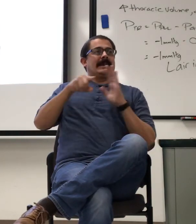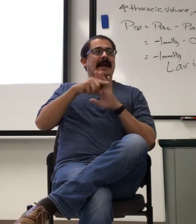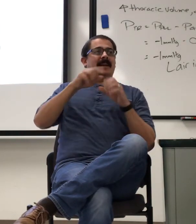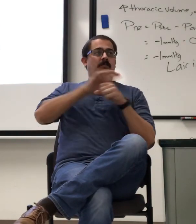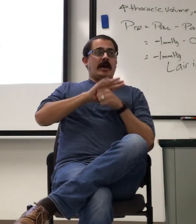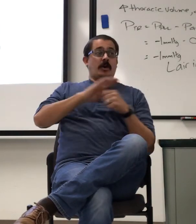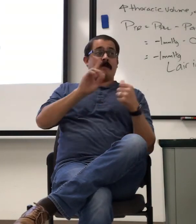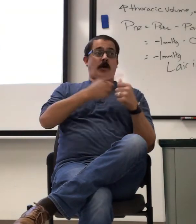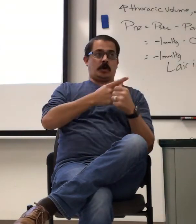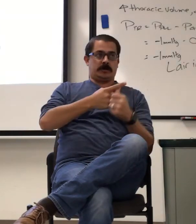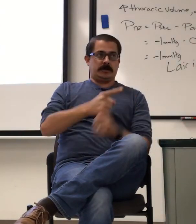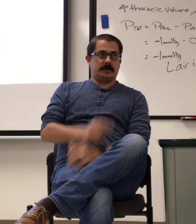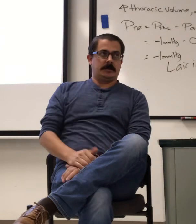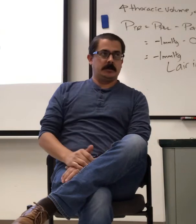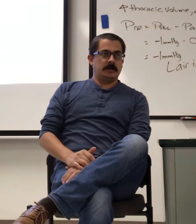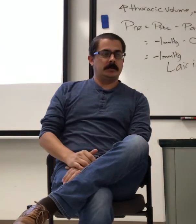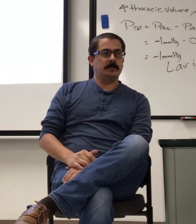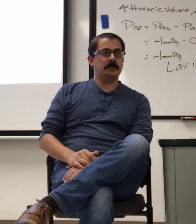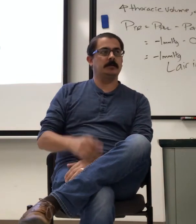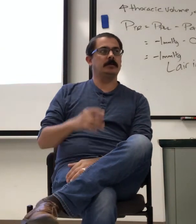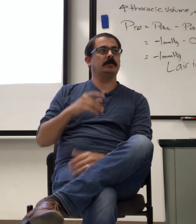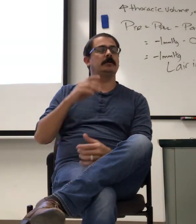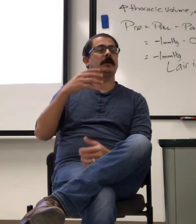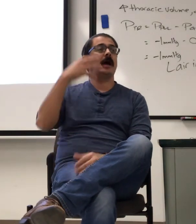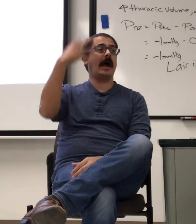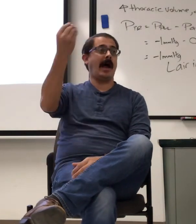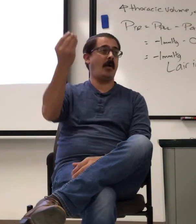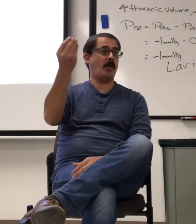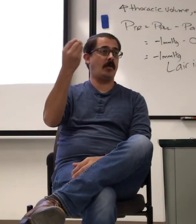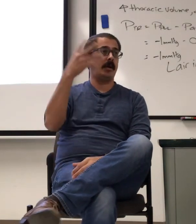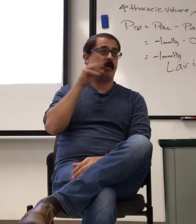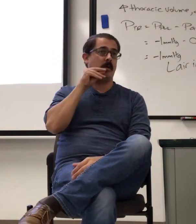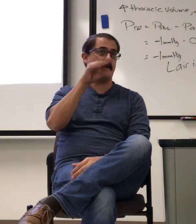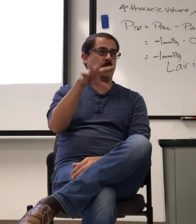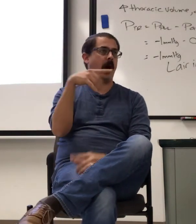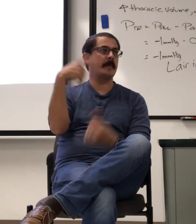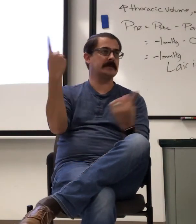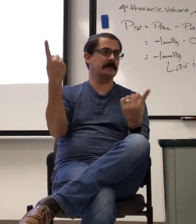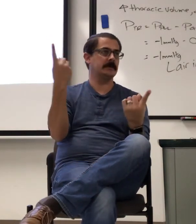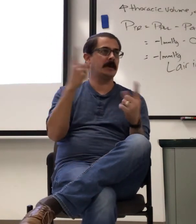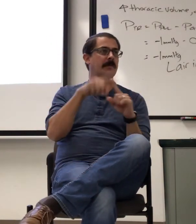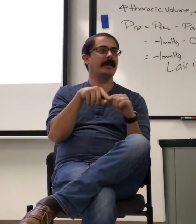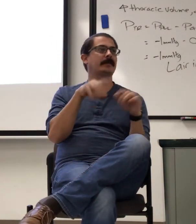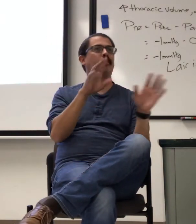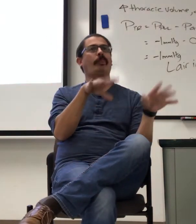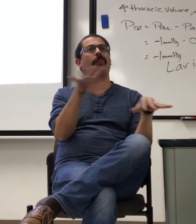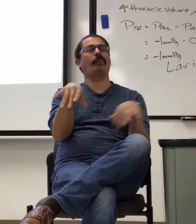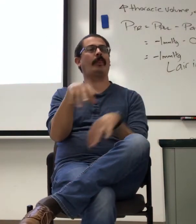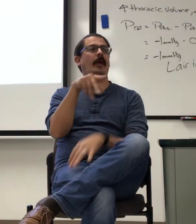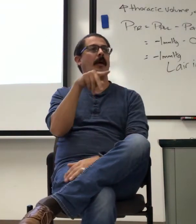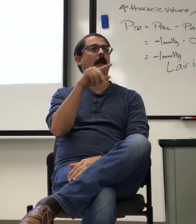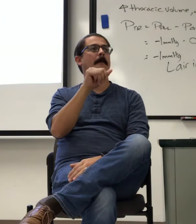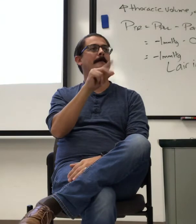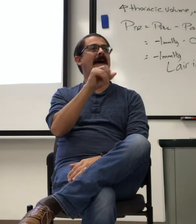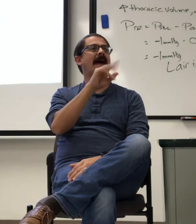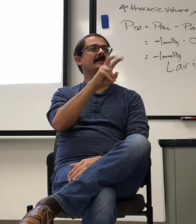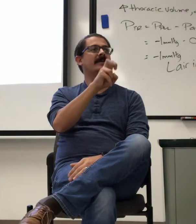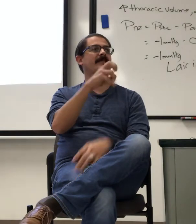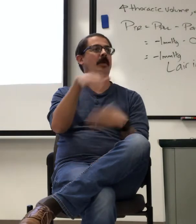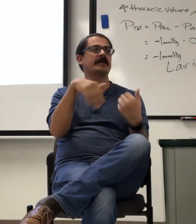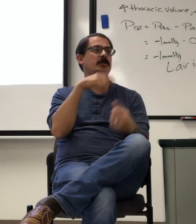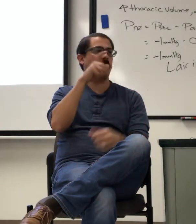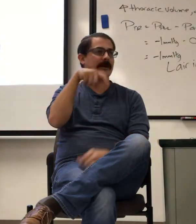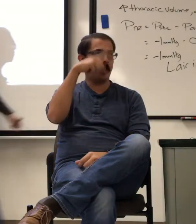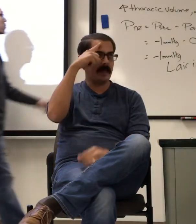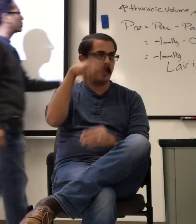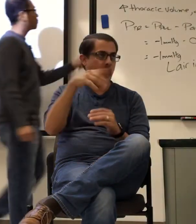first. Now, taking a breath out is simply the opposite, but it's a passive process. Normal quiet breathing is like